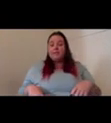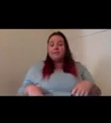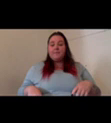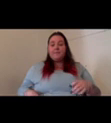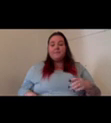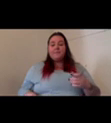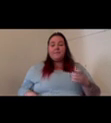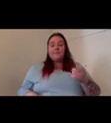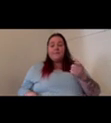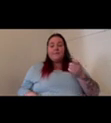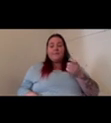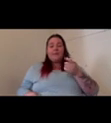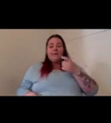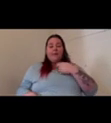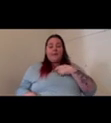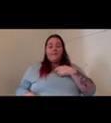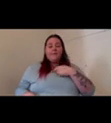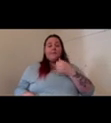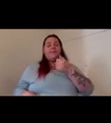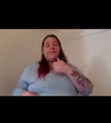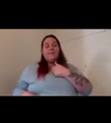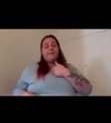Sign.